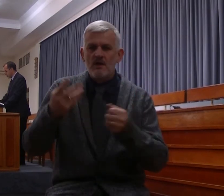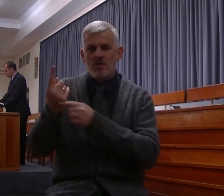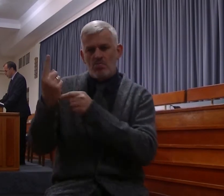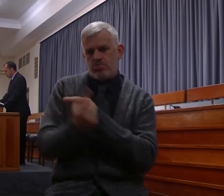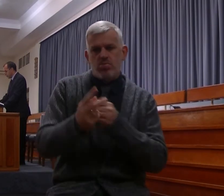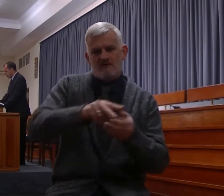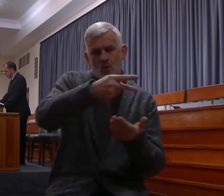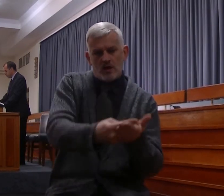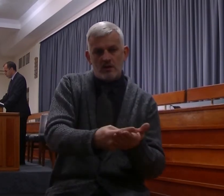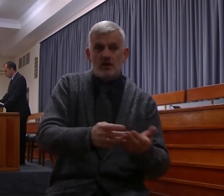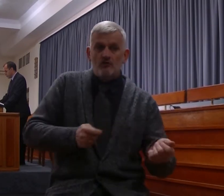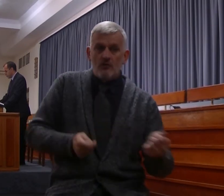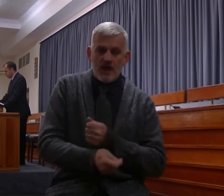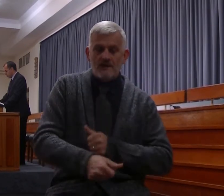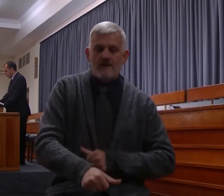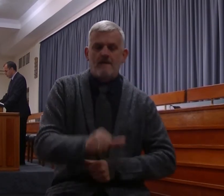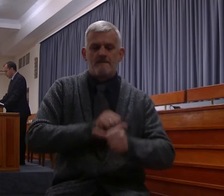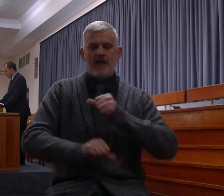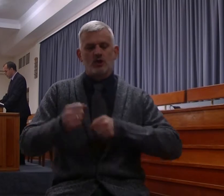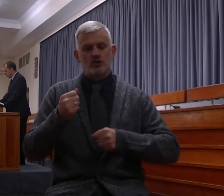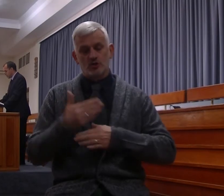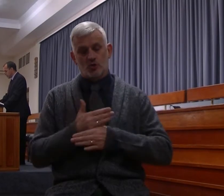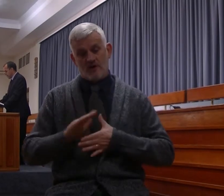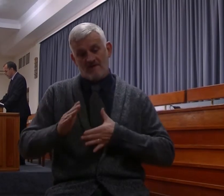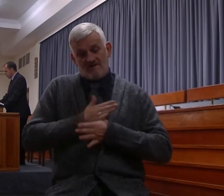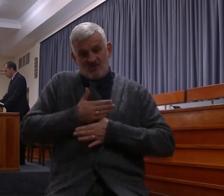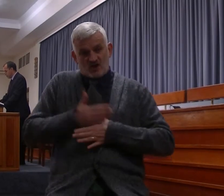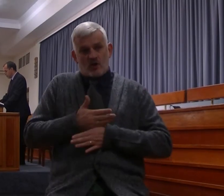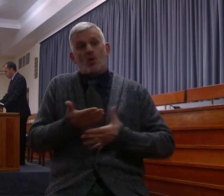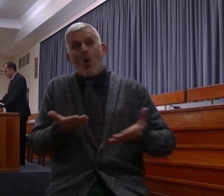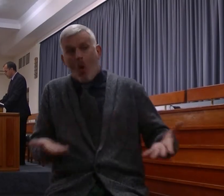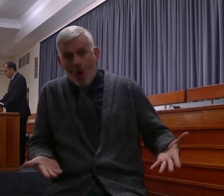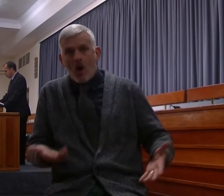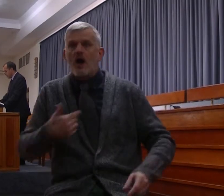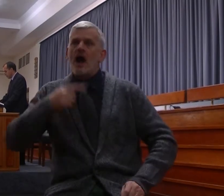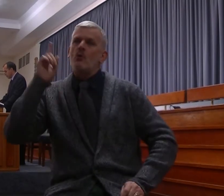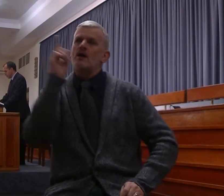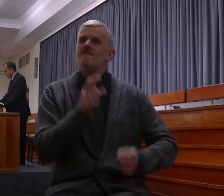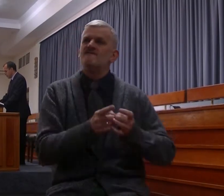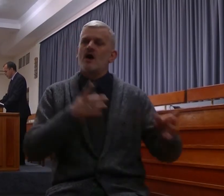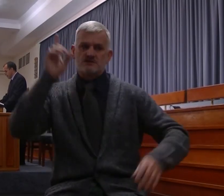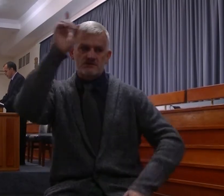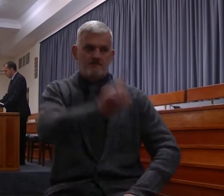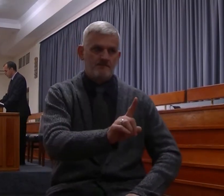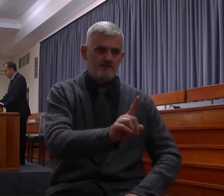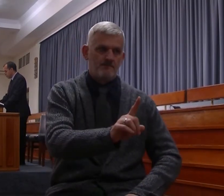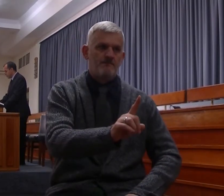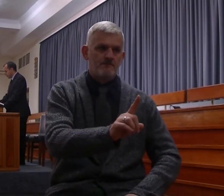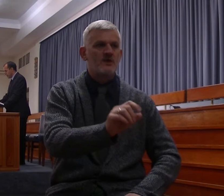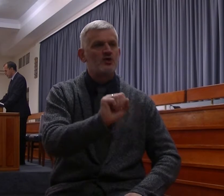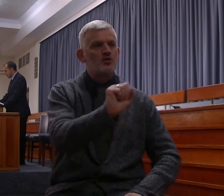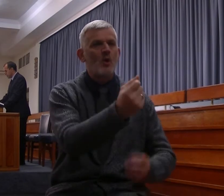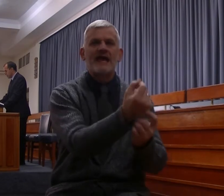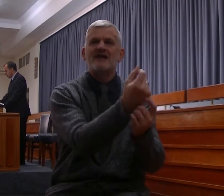repent unto the first works, or else I will come unto thee quickly, and will remove